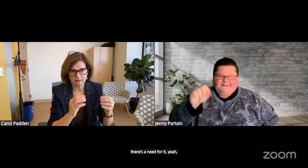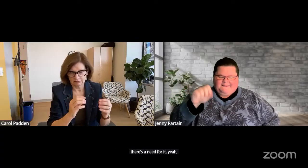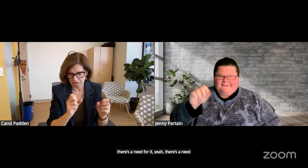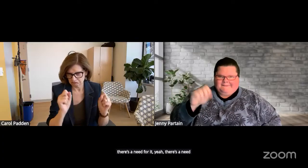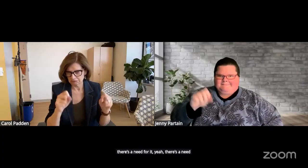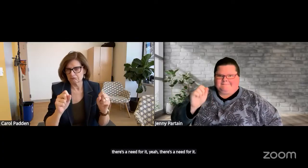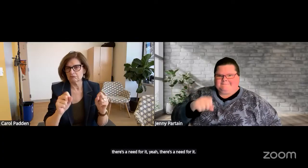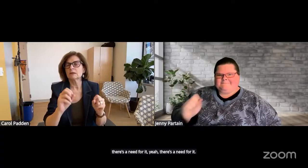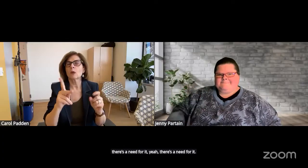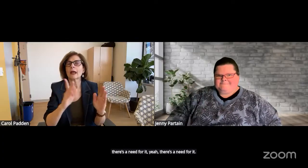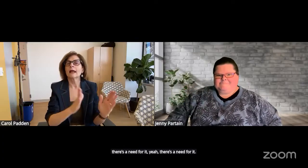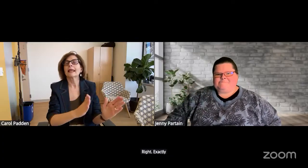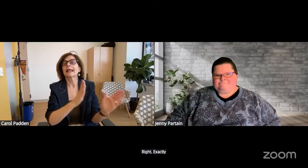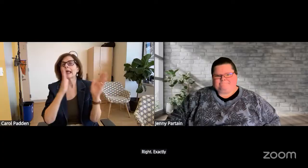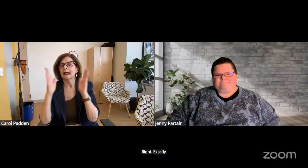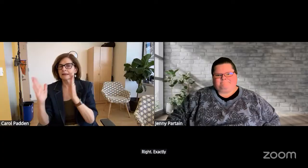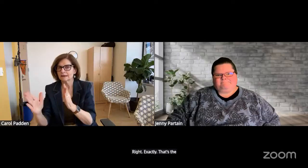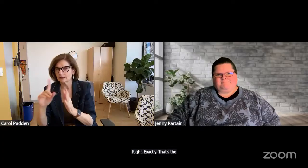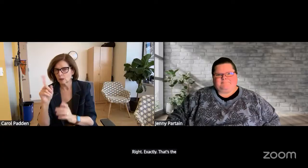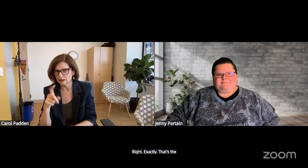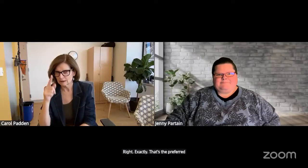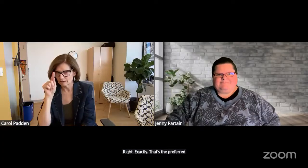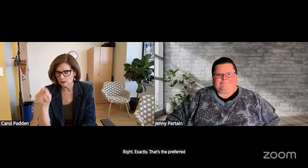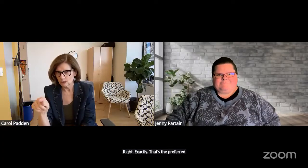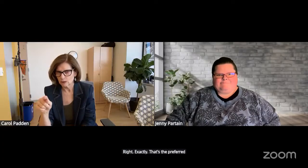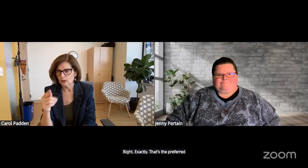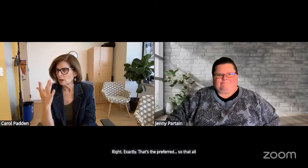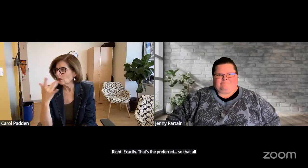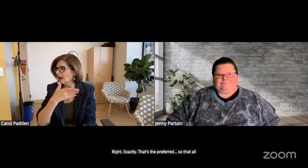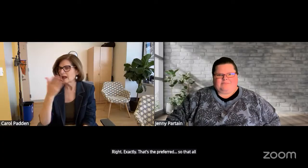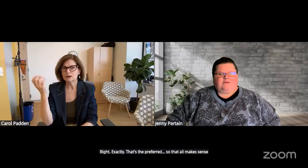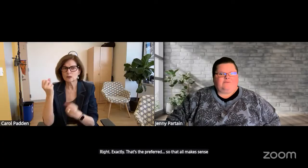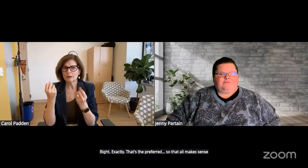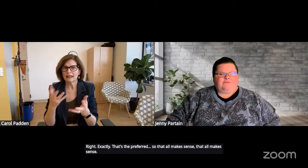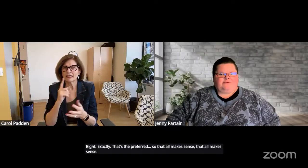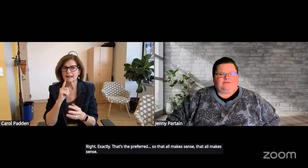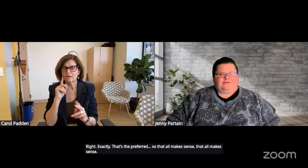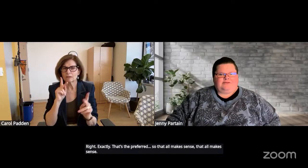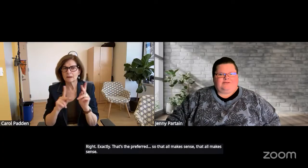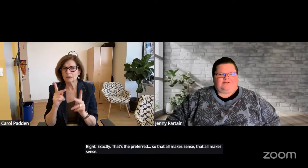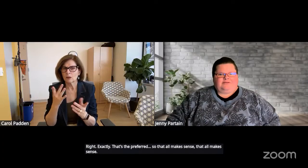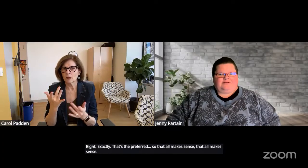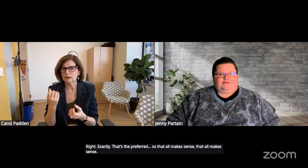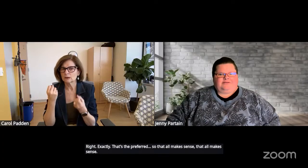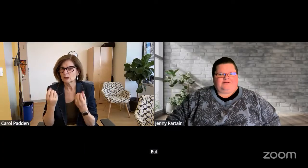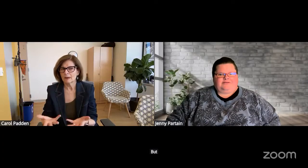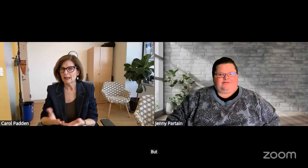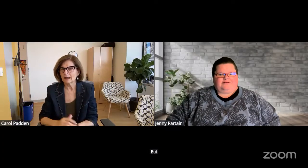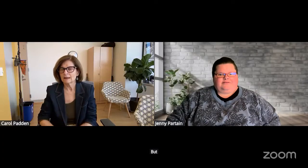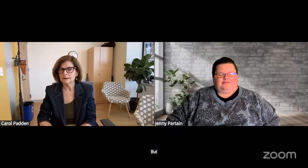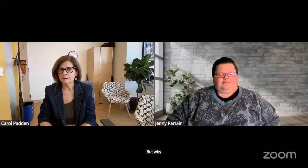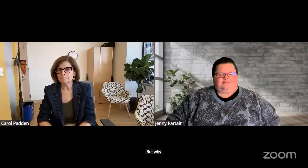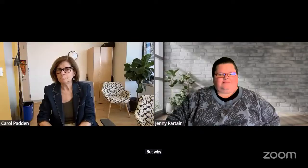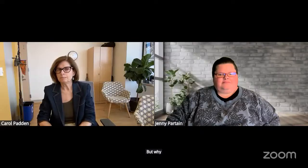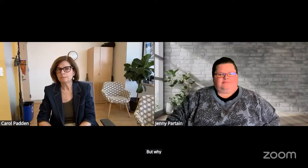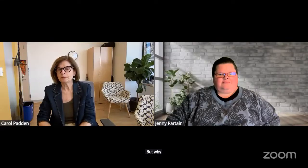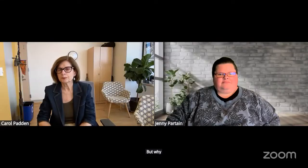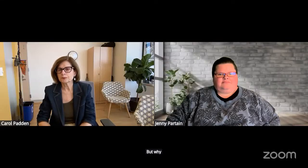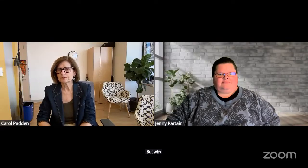it. Mhm. Exactly. That's the preferred. So that all makes sense. That all makes sense. But why do we have 70 million deaf